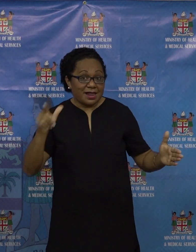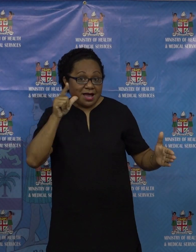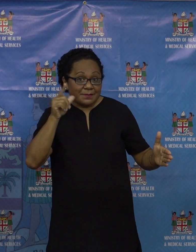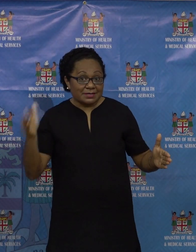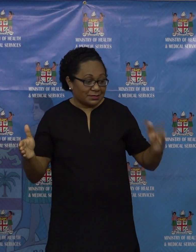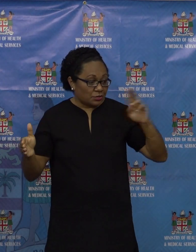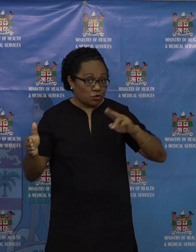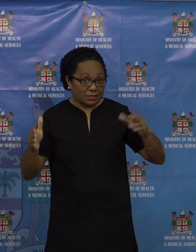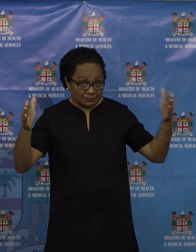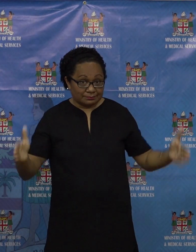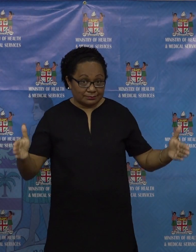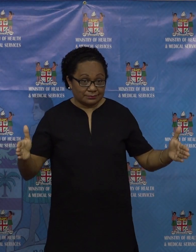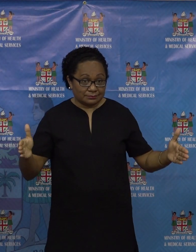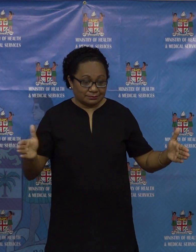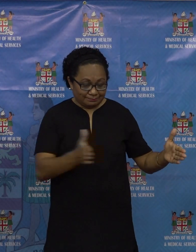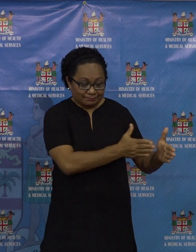Nosori